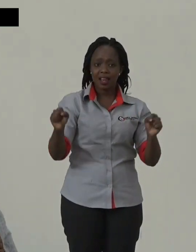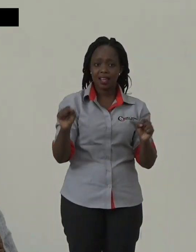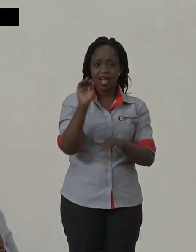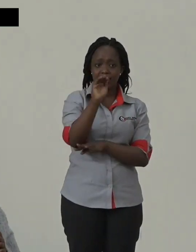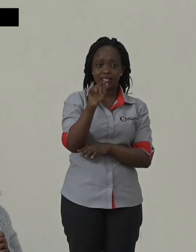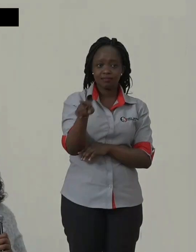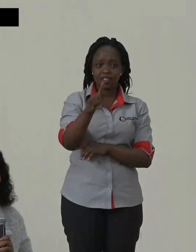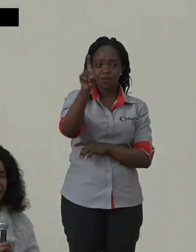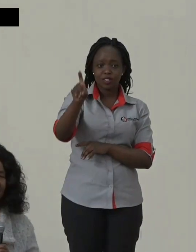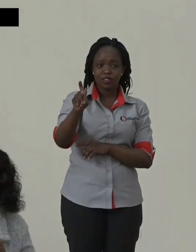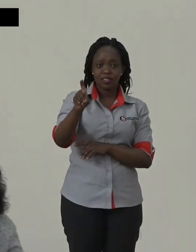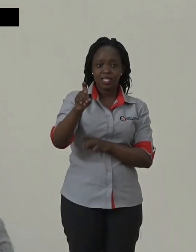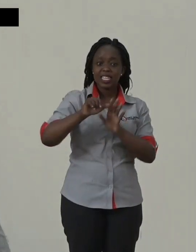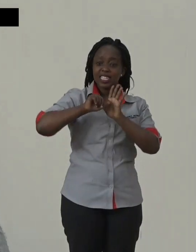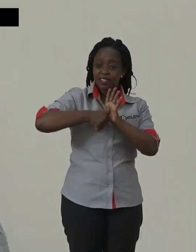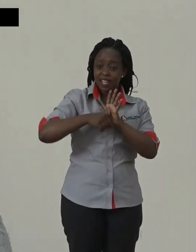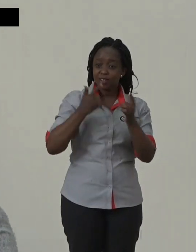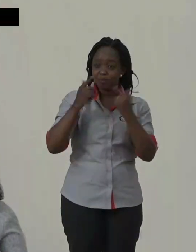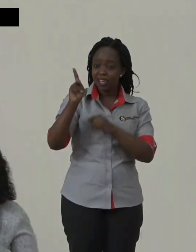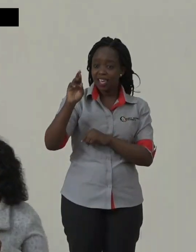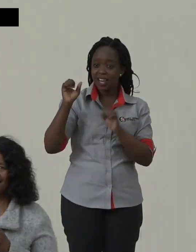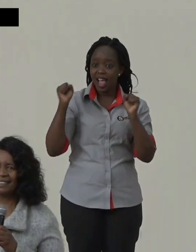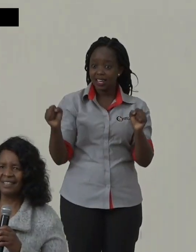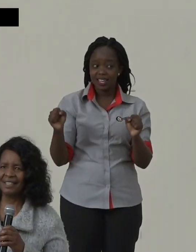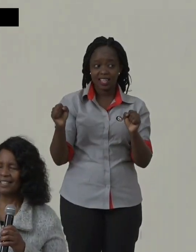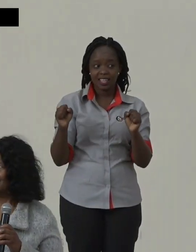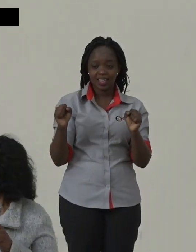Friends, is it difficult for you to reach out to us?